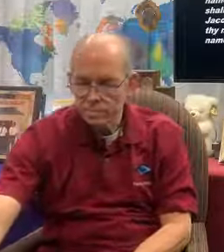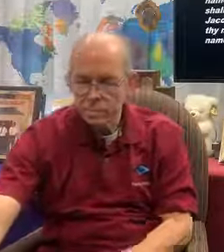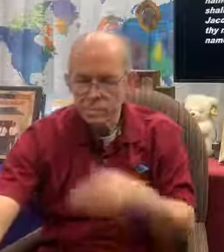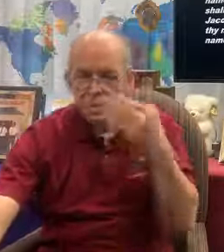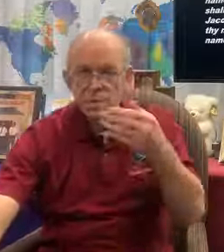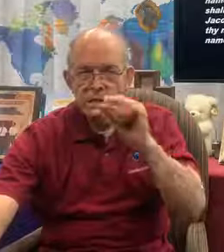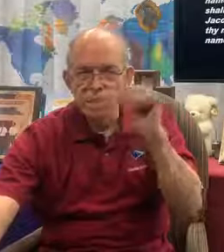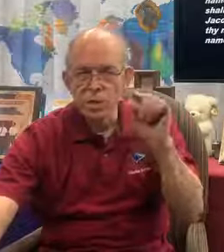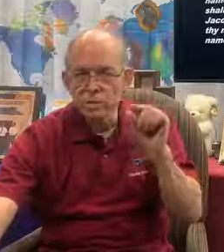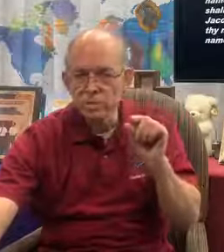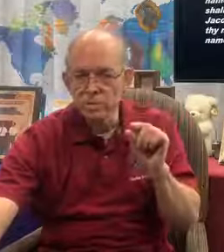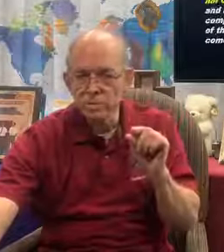Next verse.